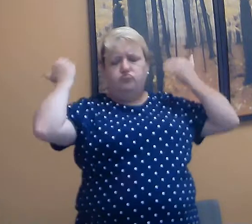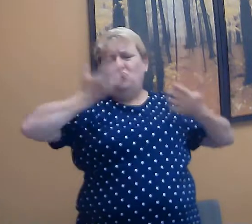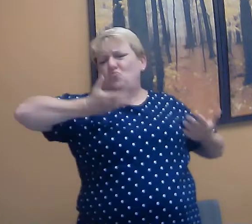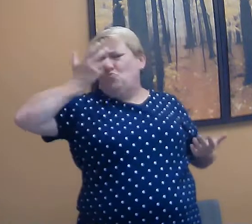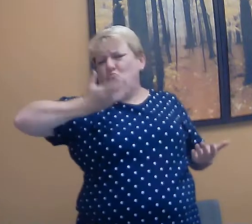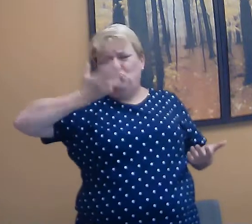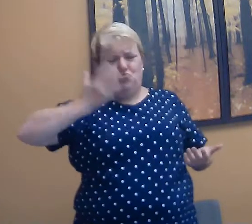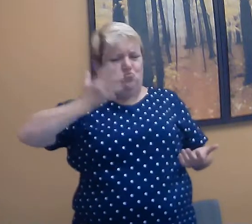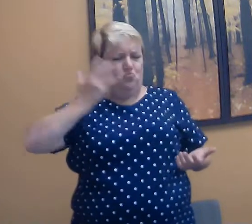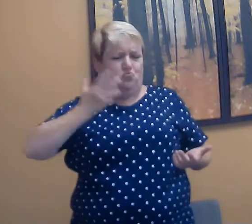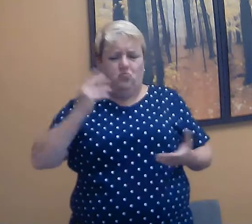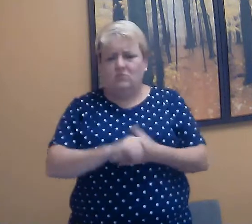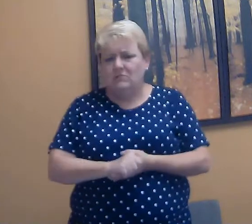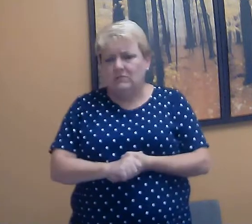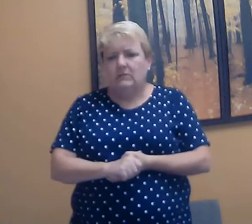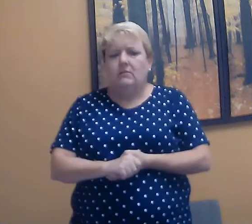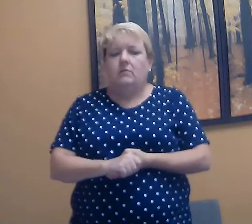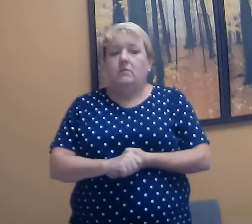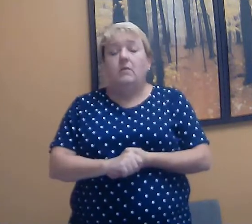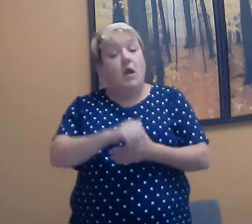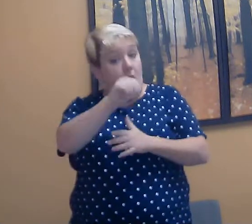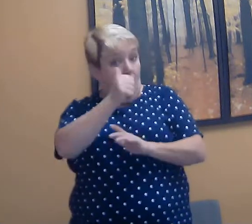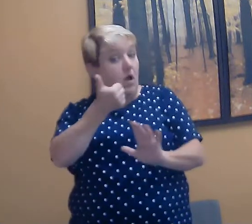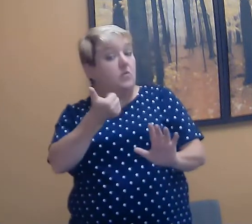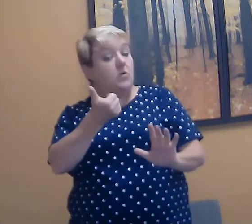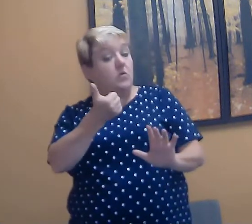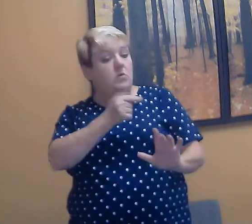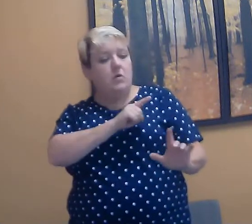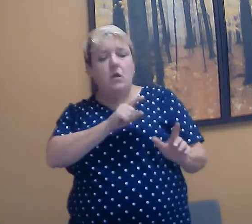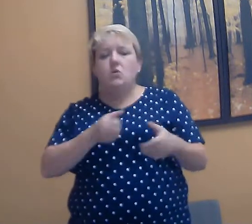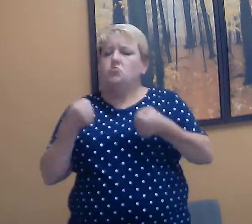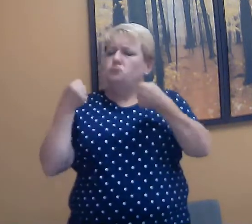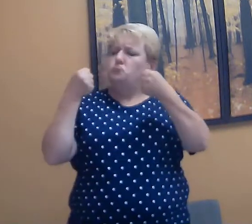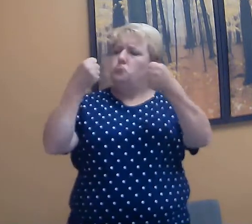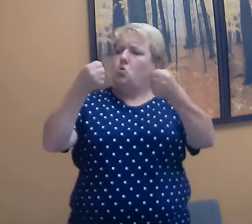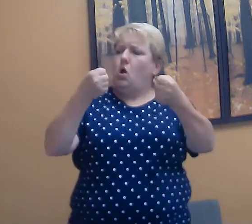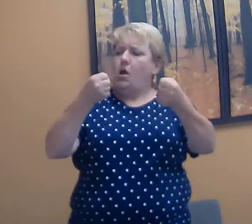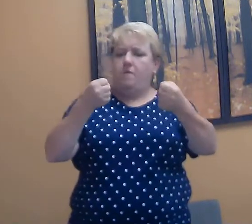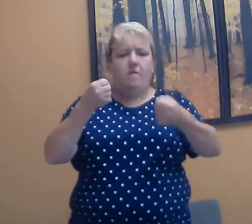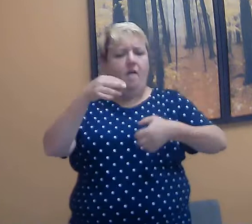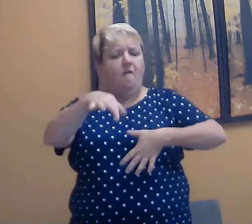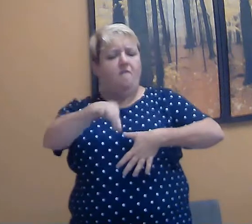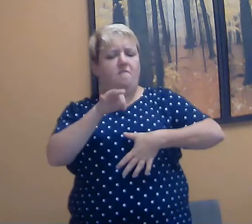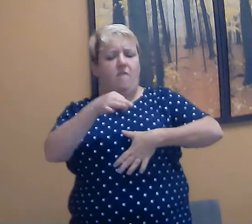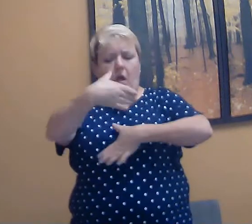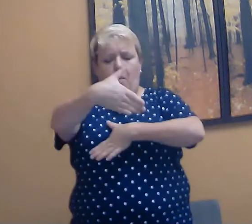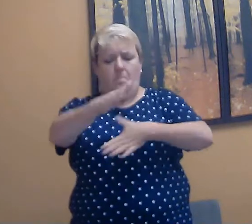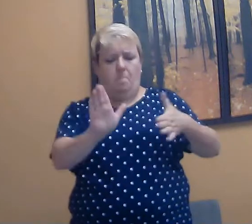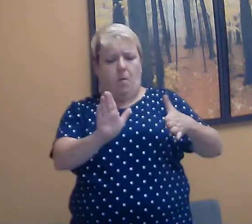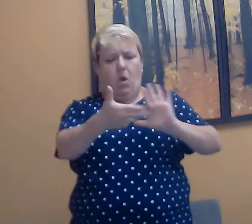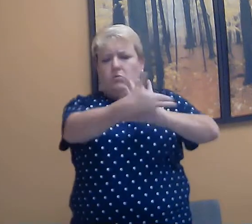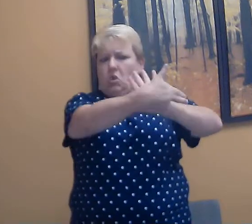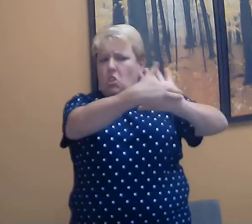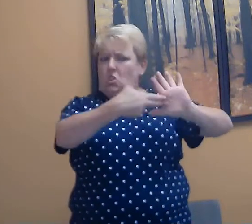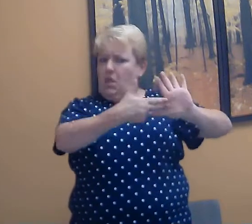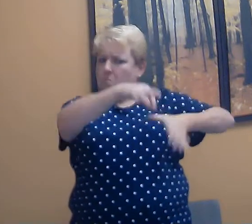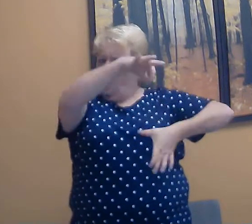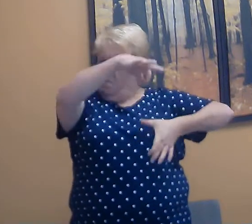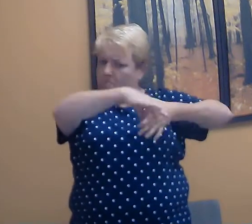overwhelmed. An alternative is to hand-deliver your absentee ballot to the official ballot drop box at your local Board of